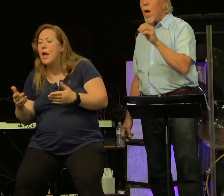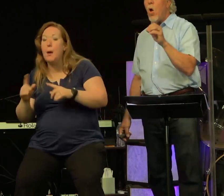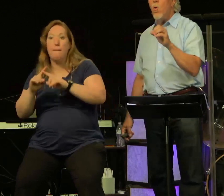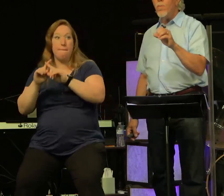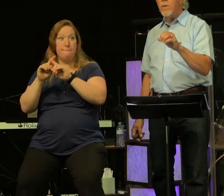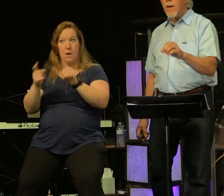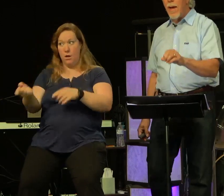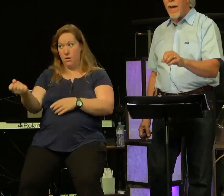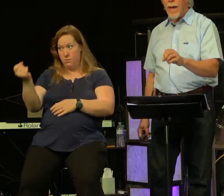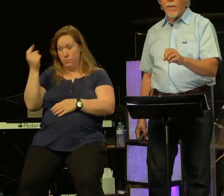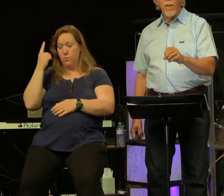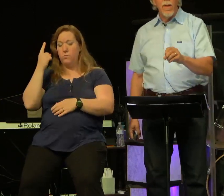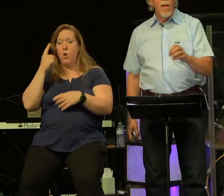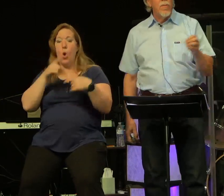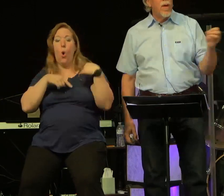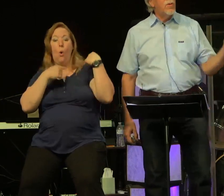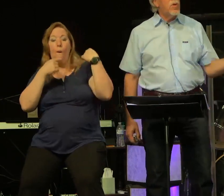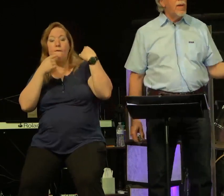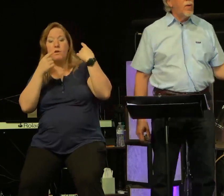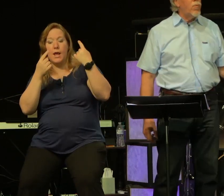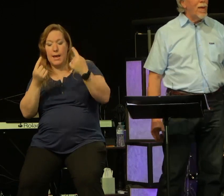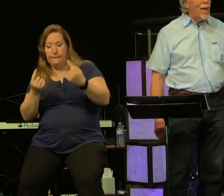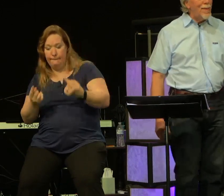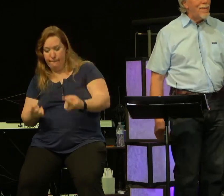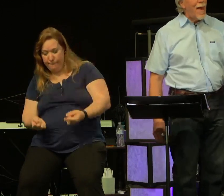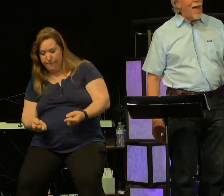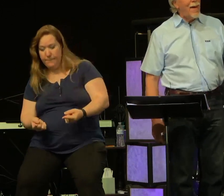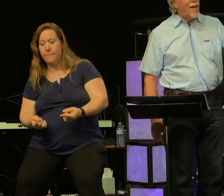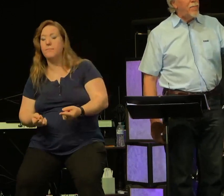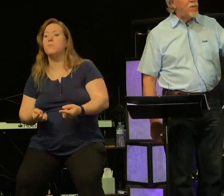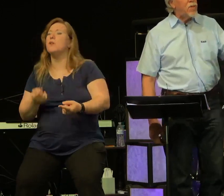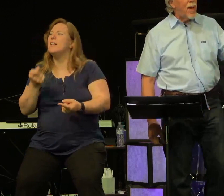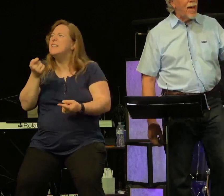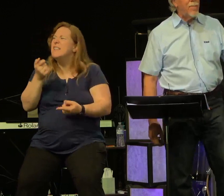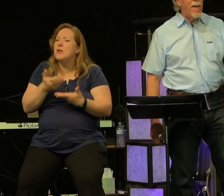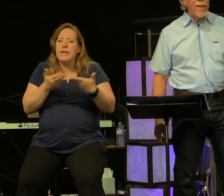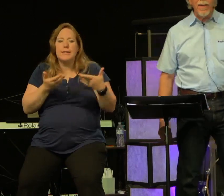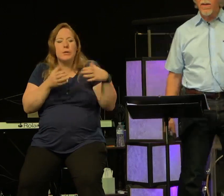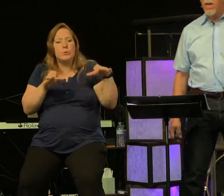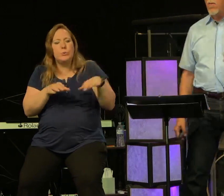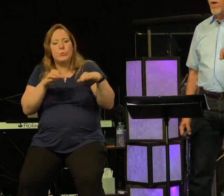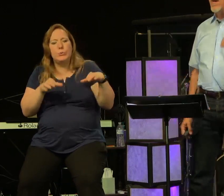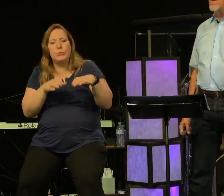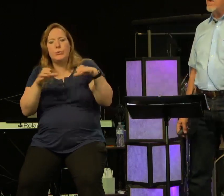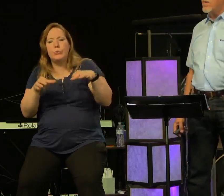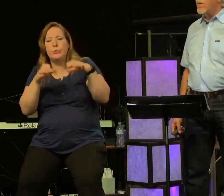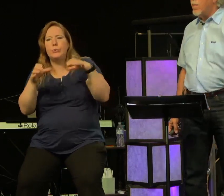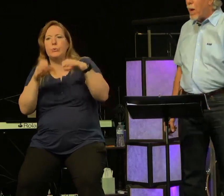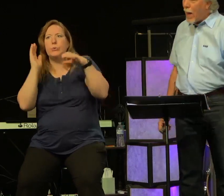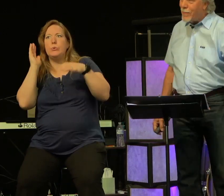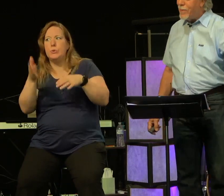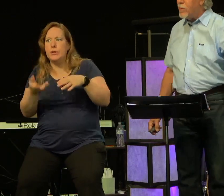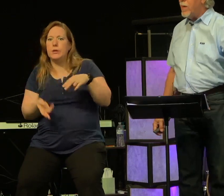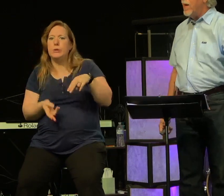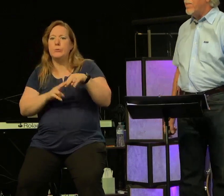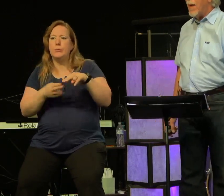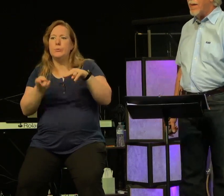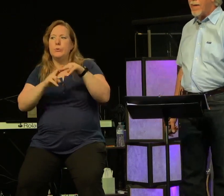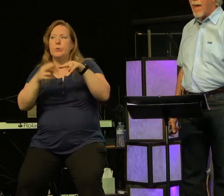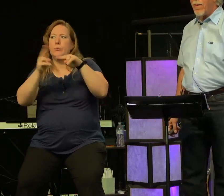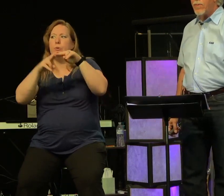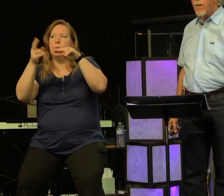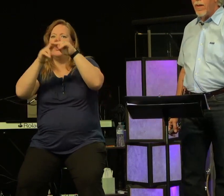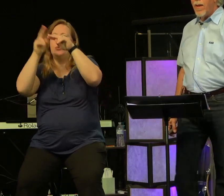But over time, those little things add up, just like making regular deposits in a